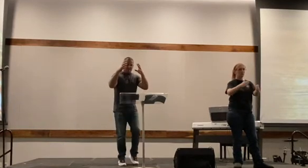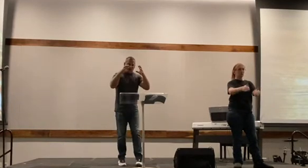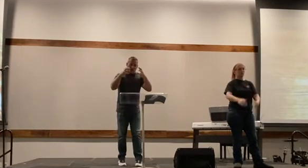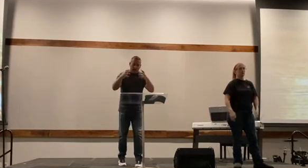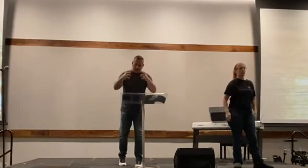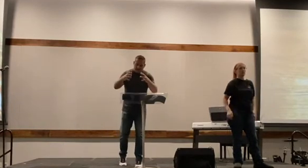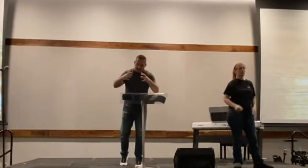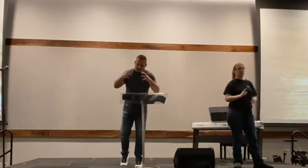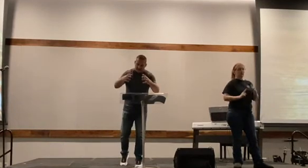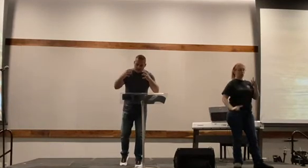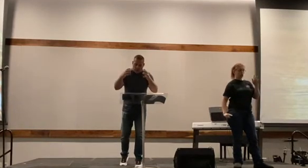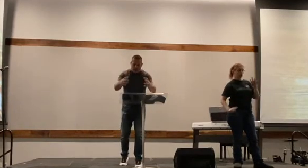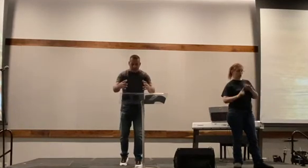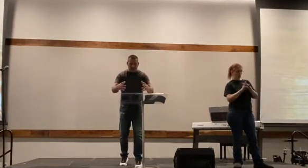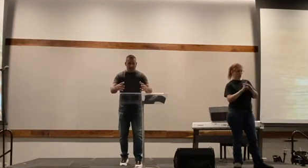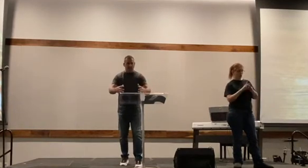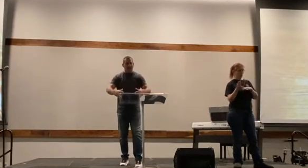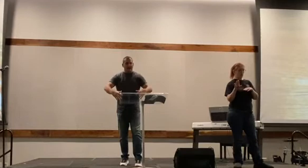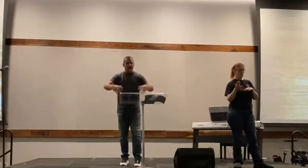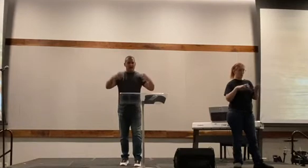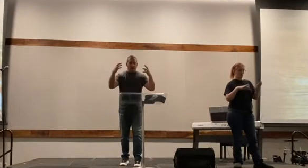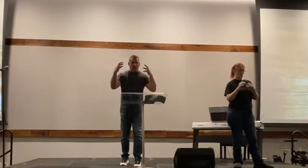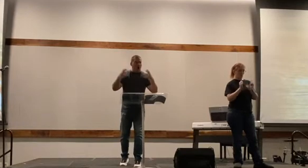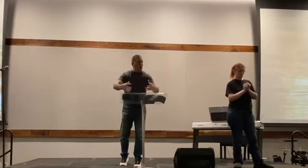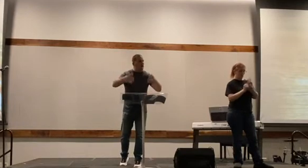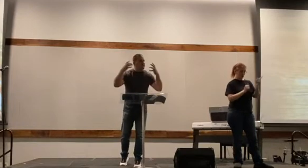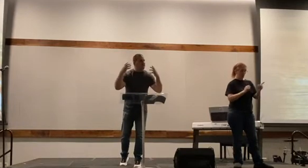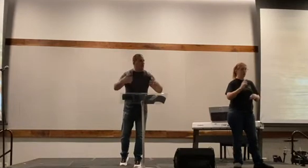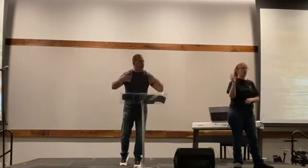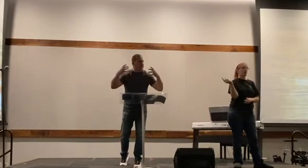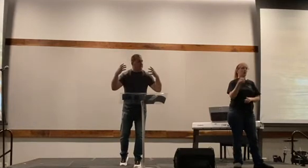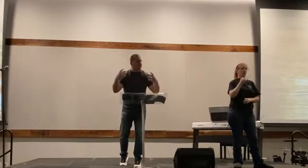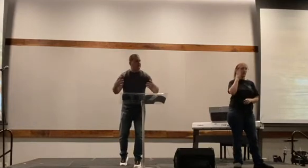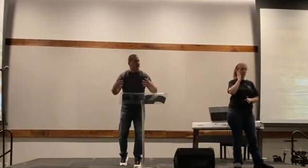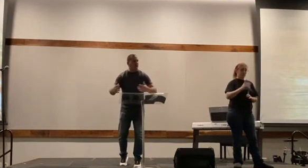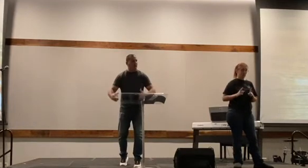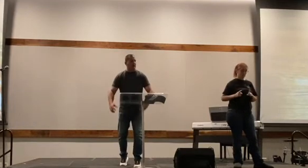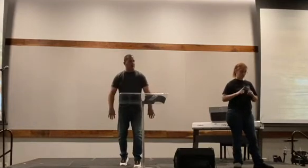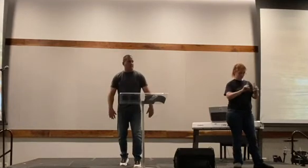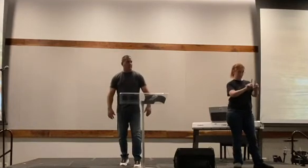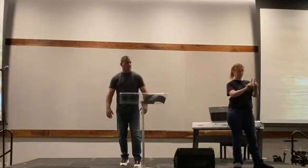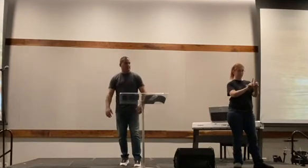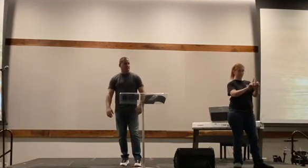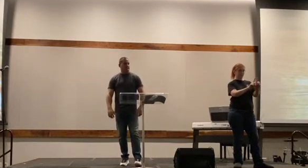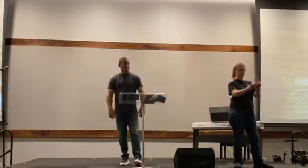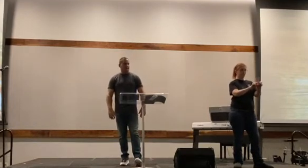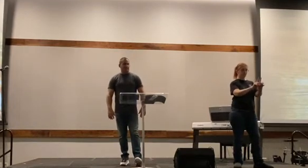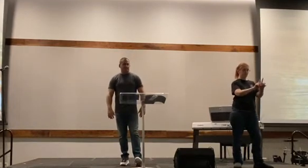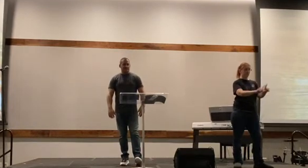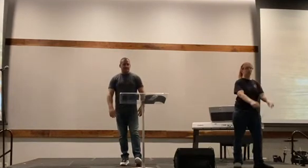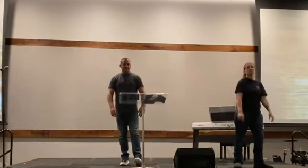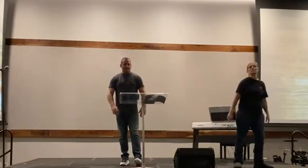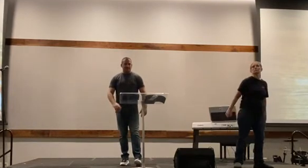He showed up to take a walk with you, and he will always show up to take a walk with you.